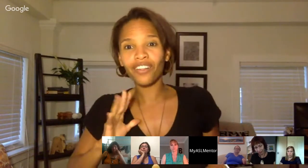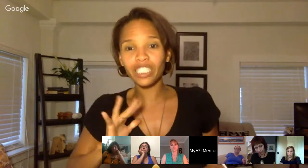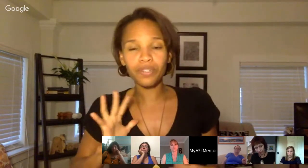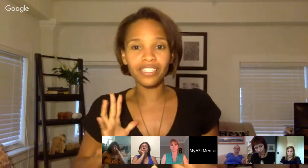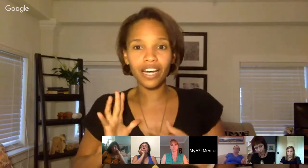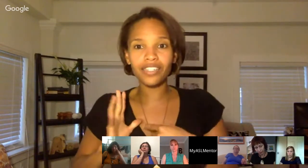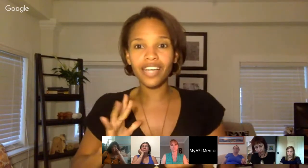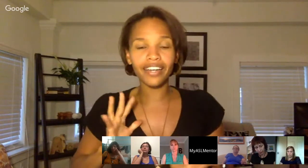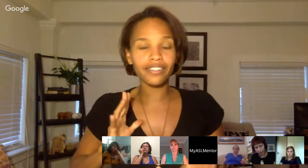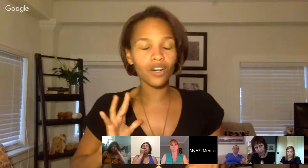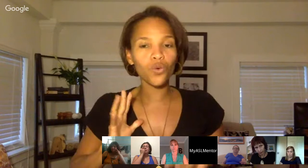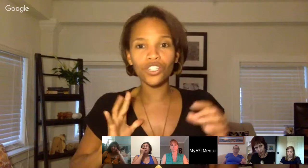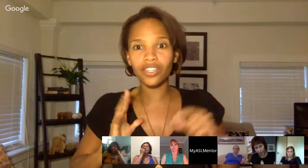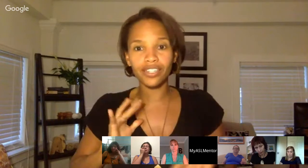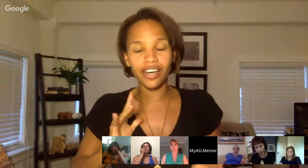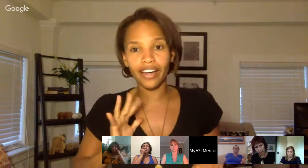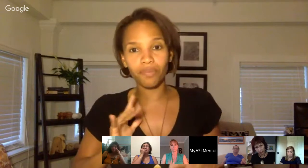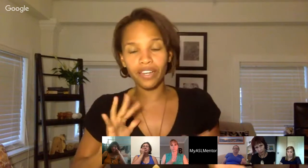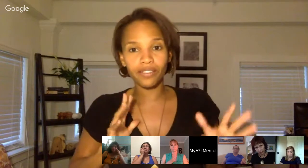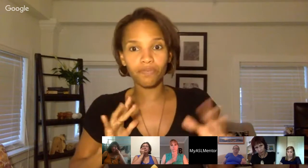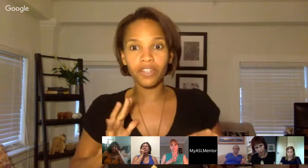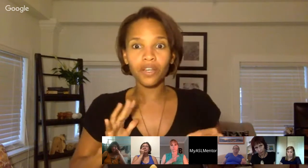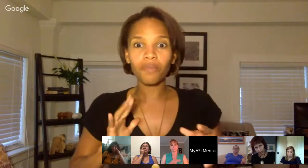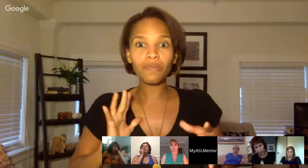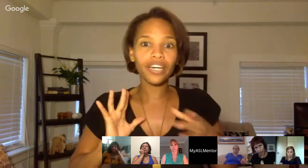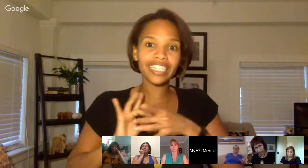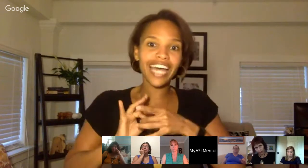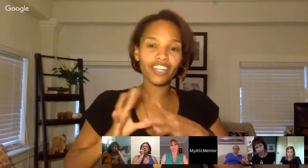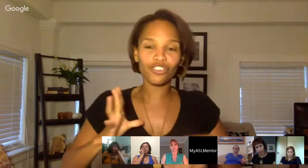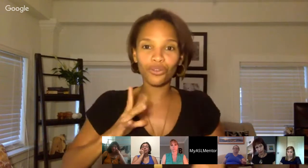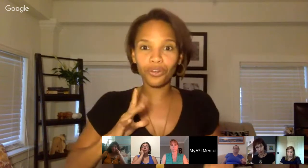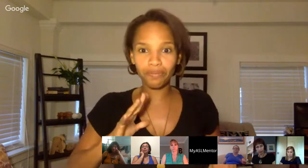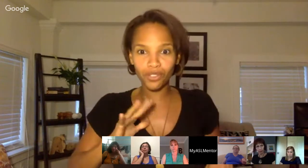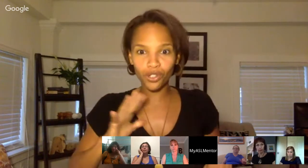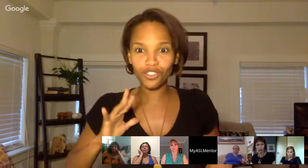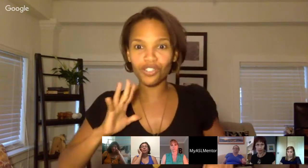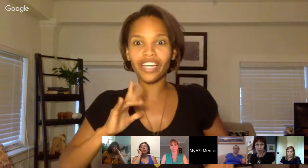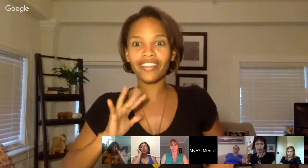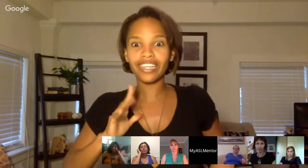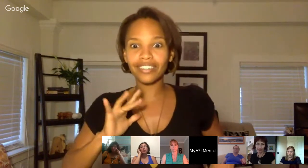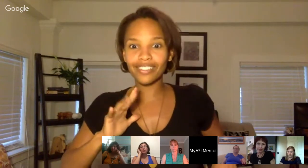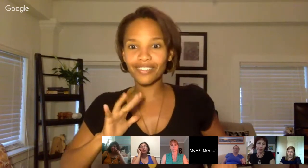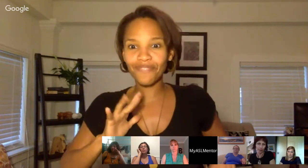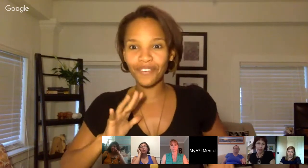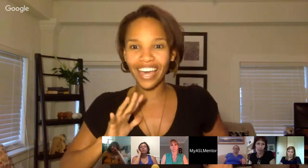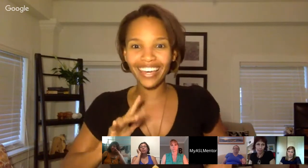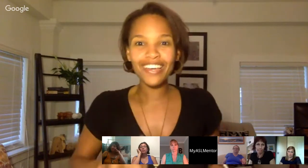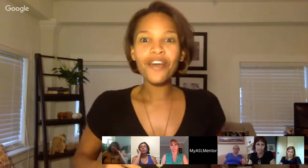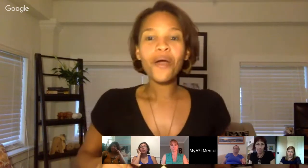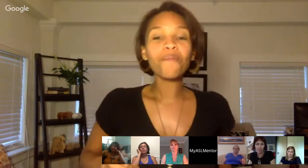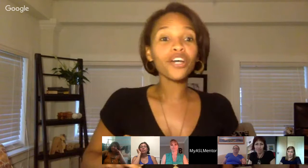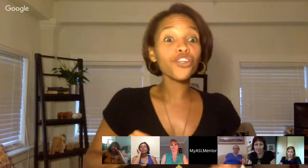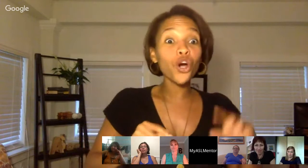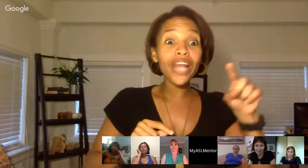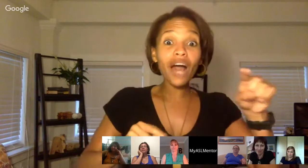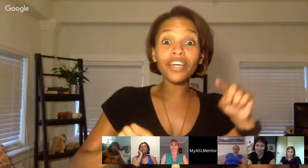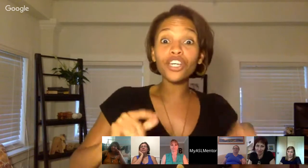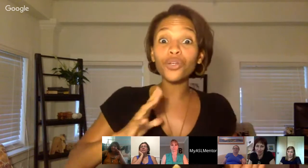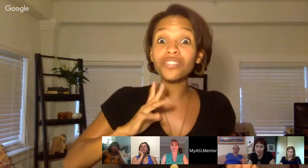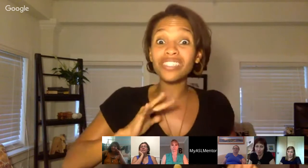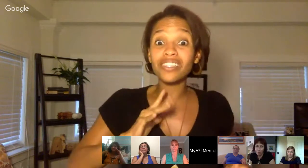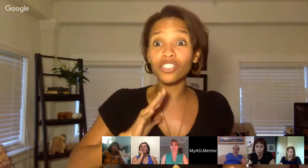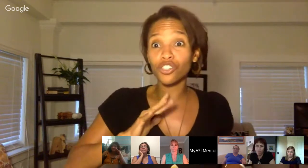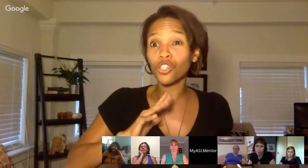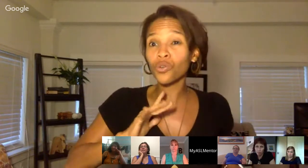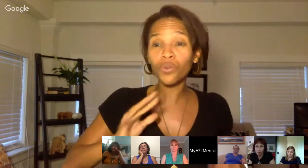okay? I don't like to put a word to this sign because people get attached to it. So I'll just say these, okay? But note how